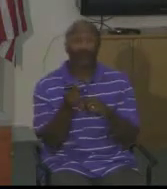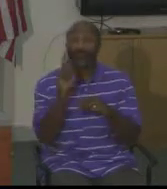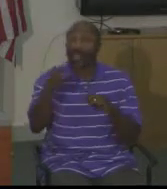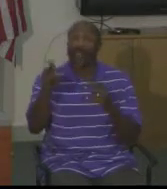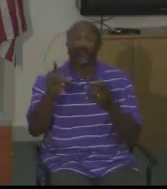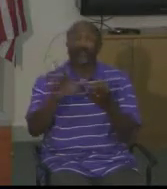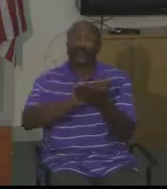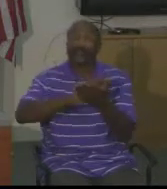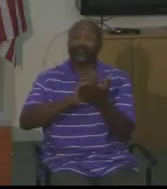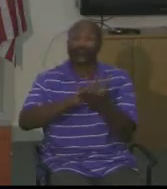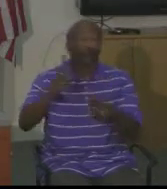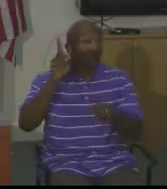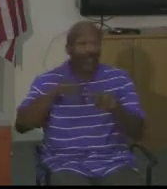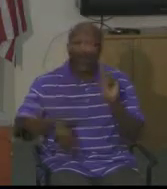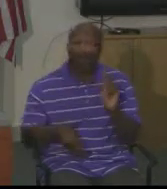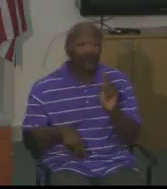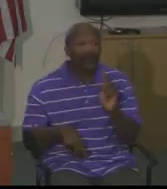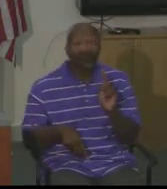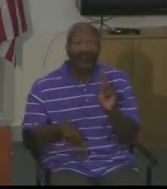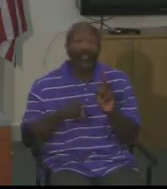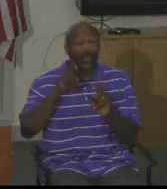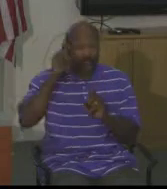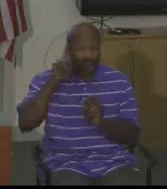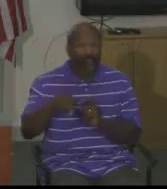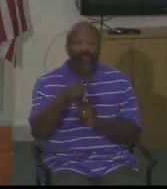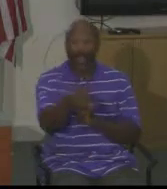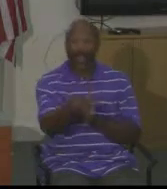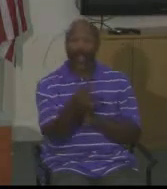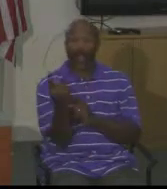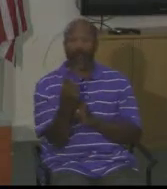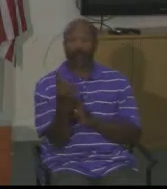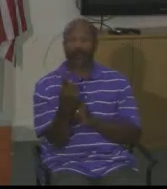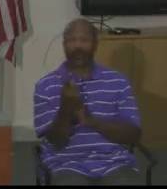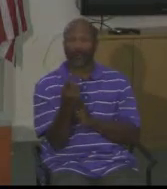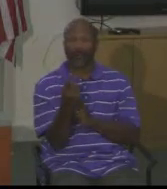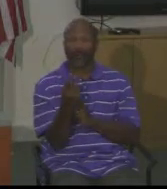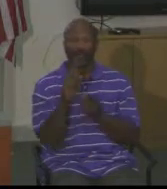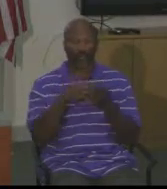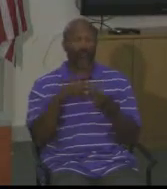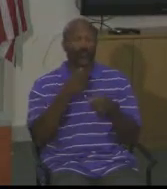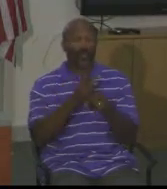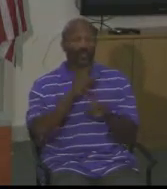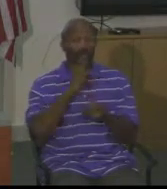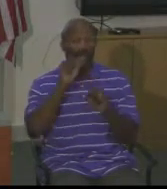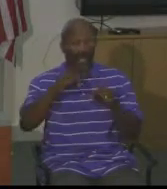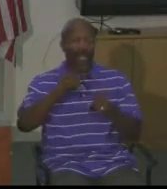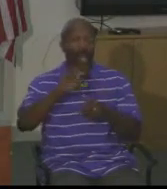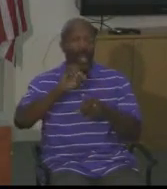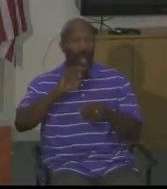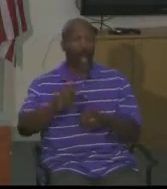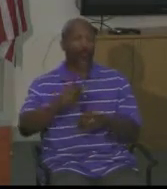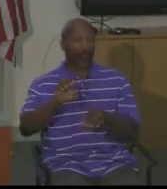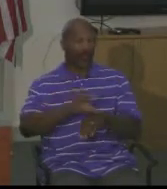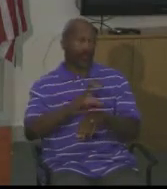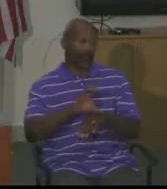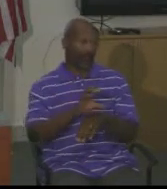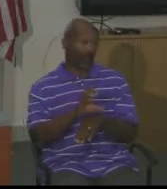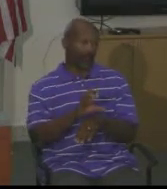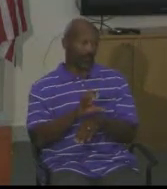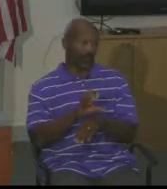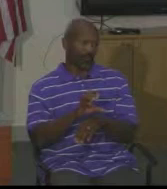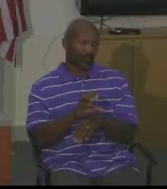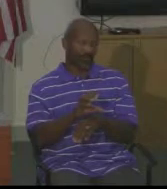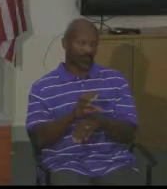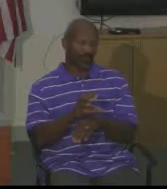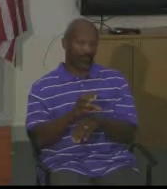it. It's supposed to be there so it guarantees that I can always turn on the computer